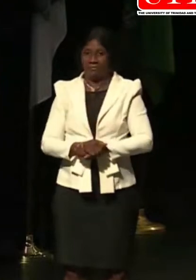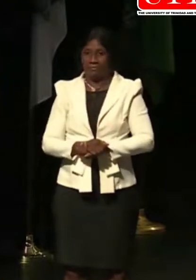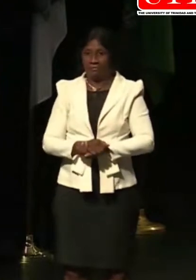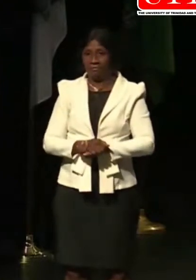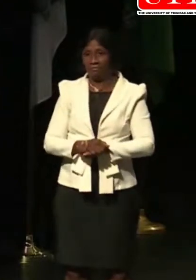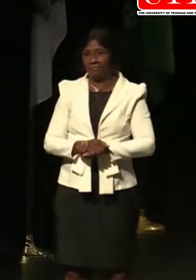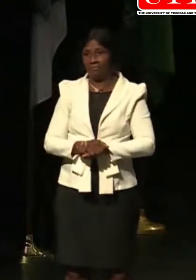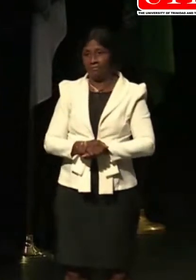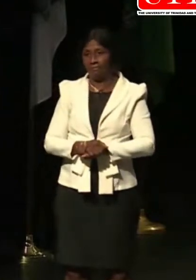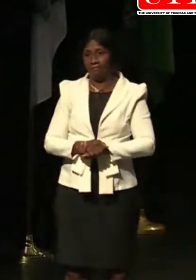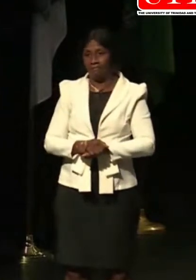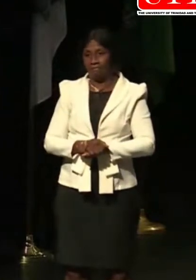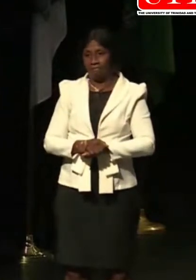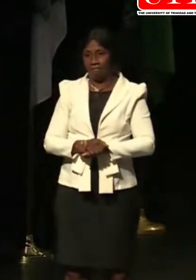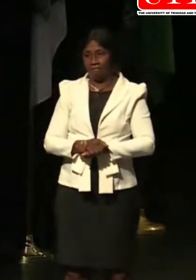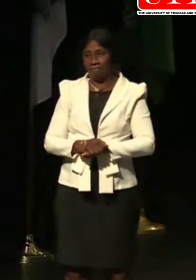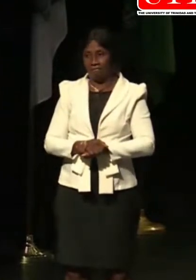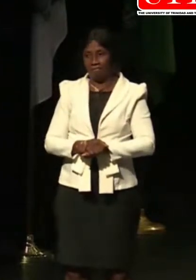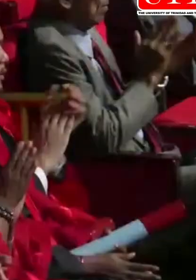nation.